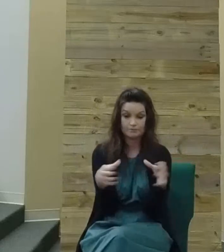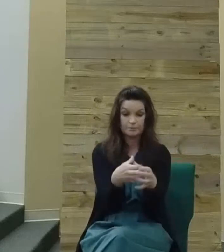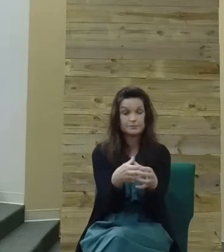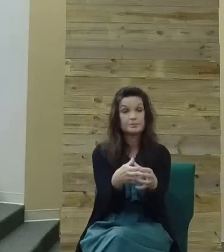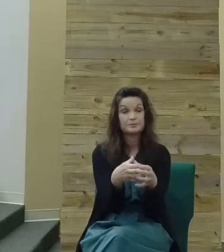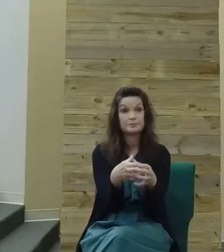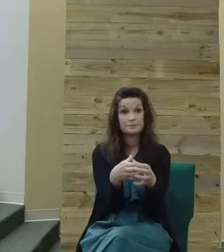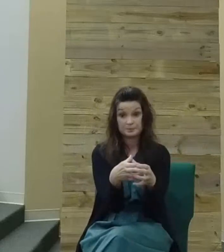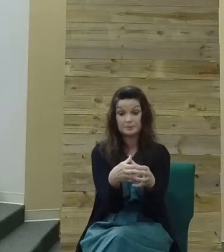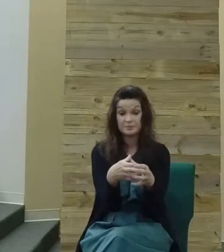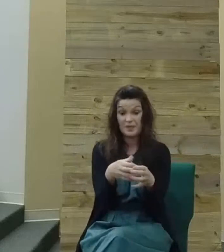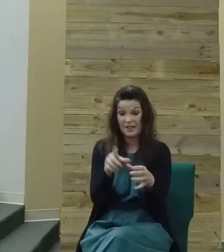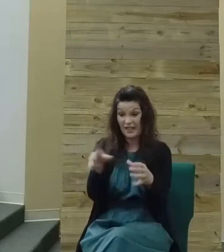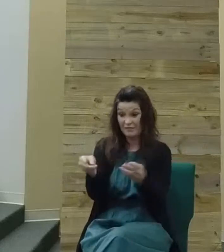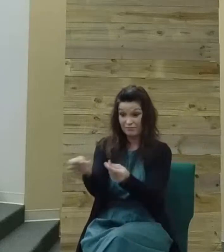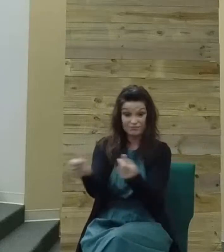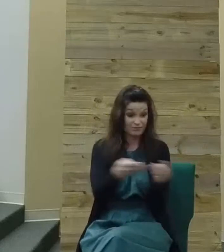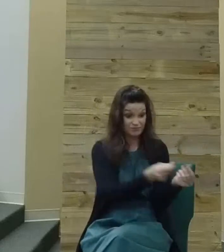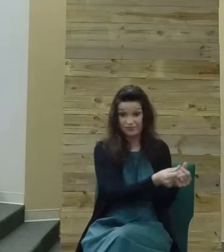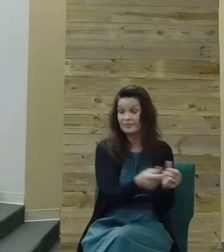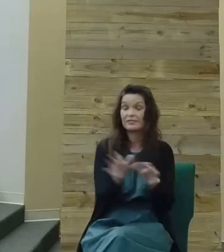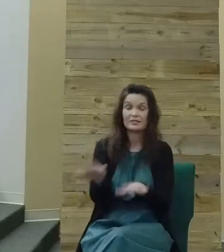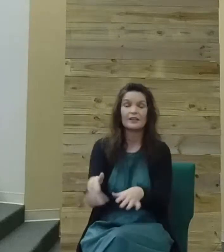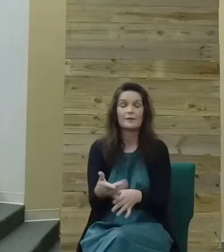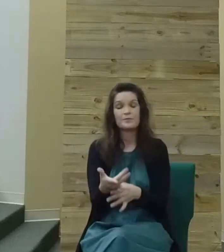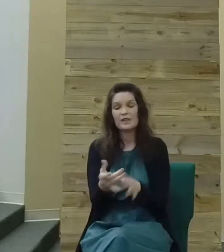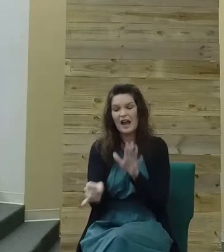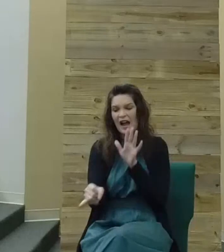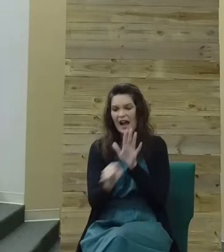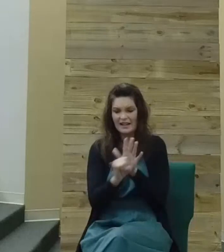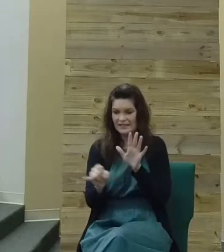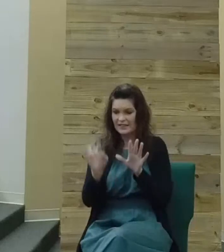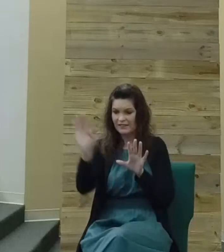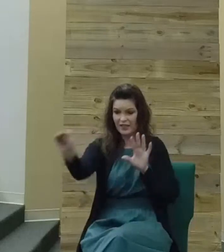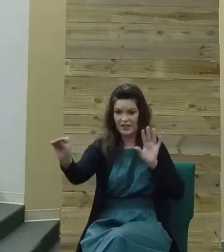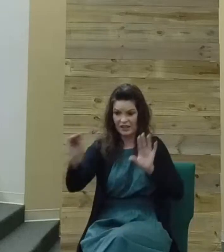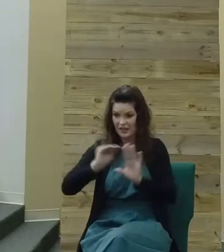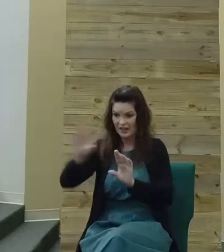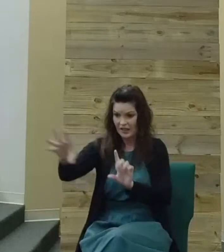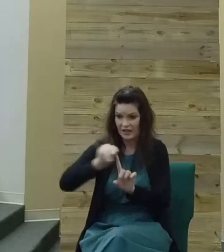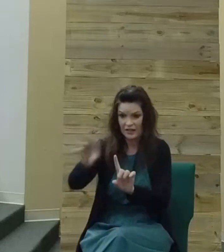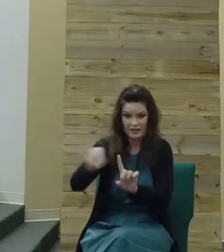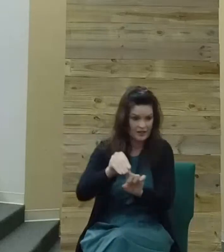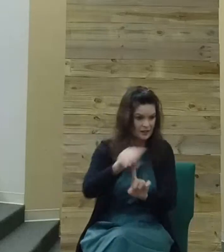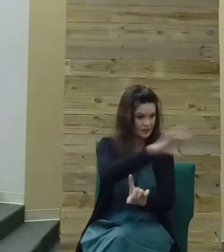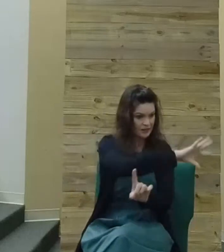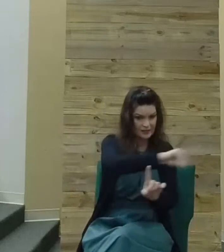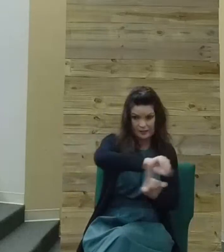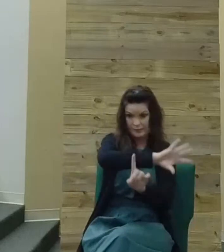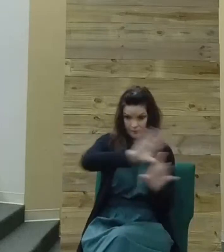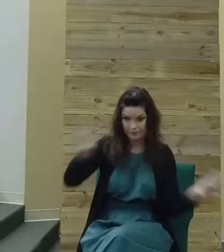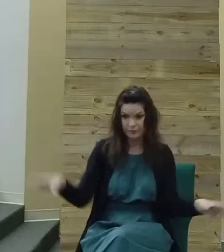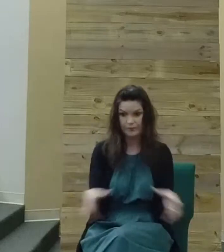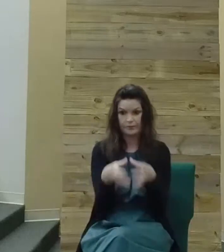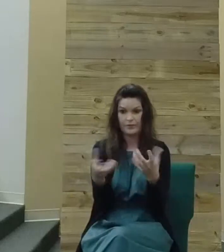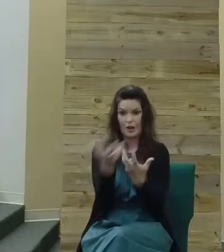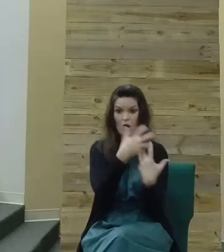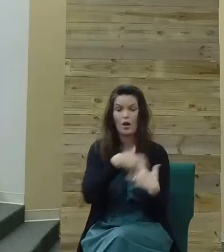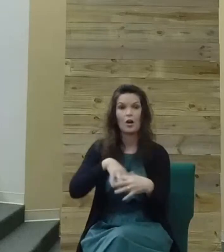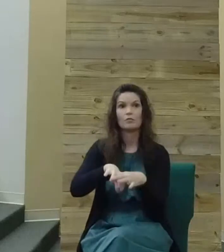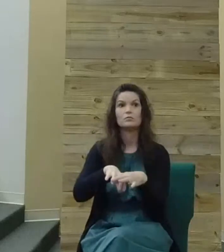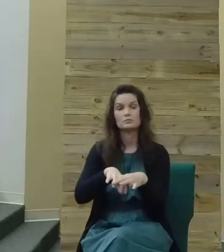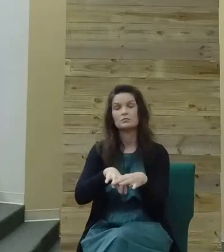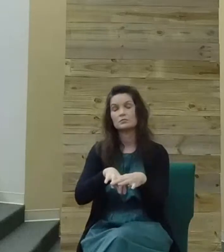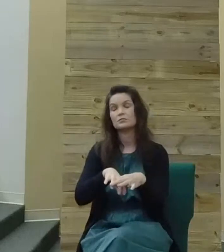that transcends every single one of those other groups. That every other identity that you can have, that this new group transcends all of